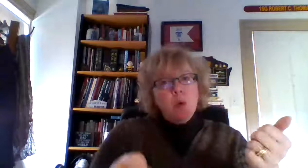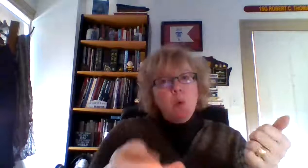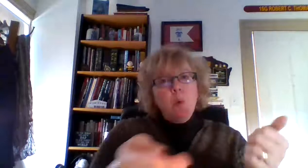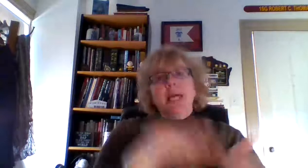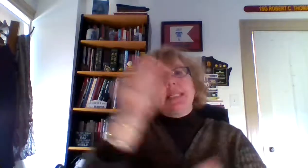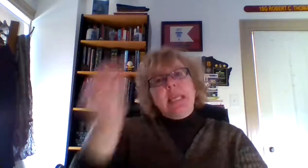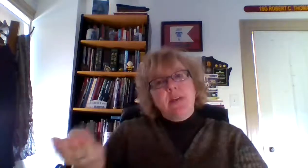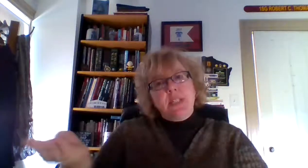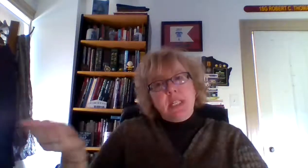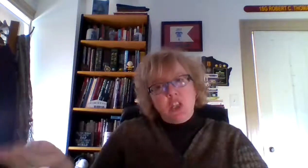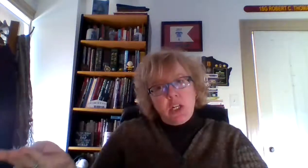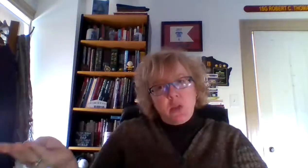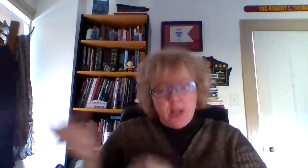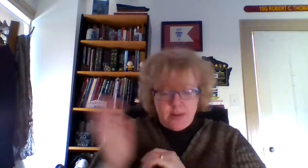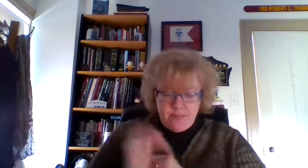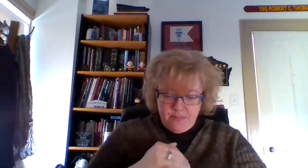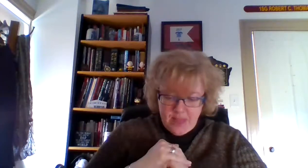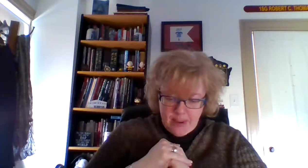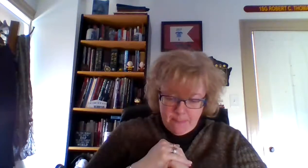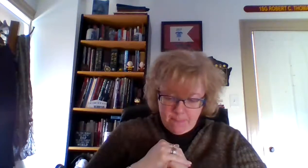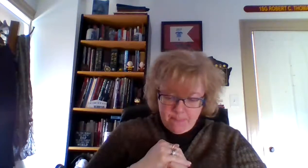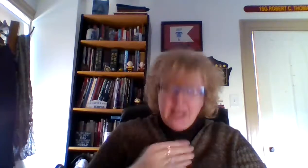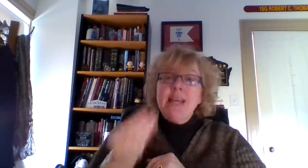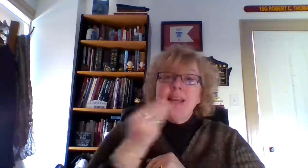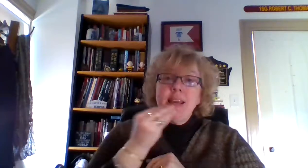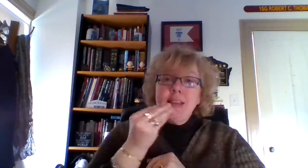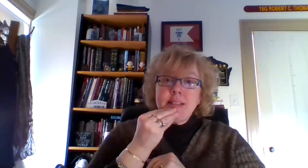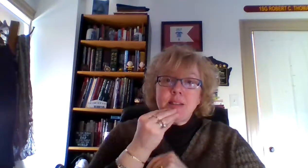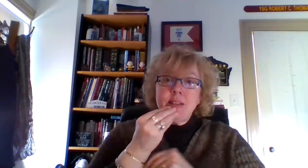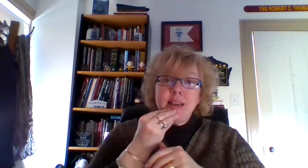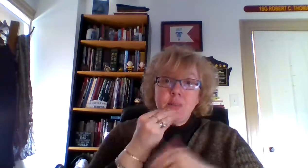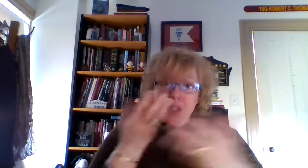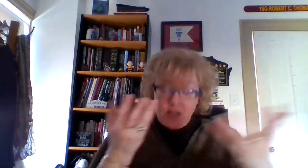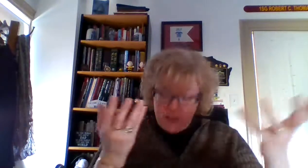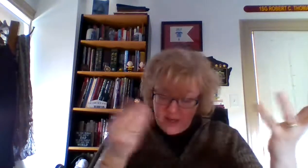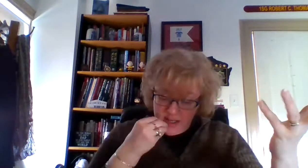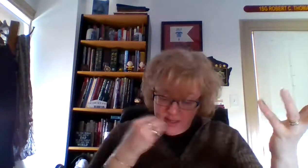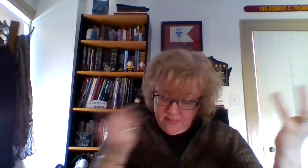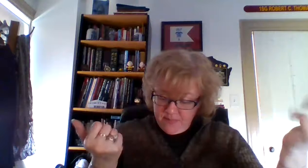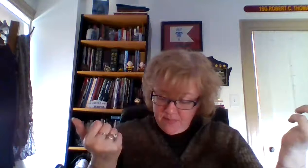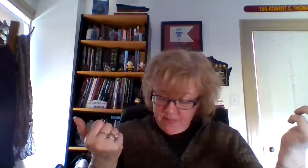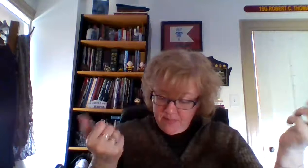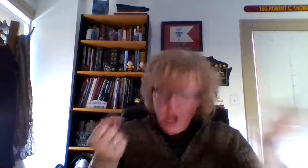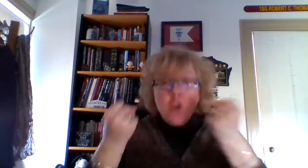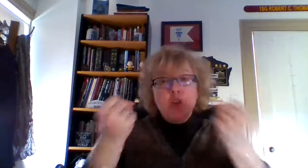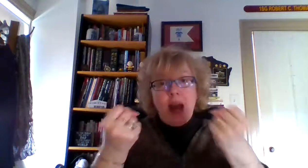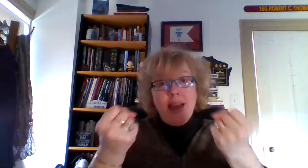you. Let's give to the children. That. Eat. We talked about eat. Drive.